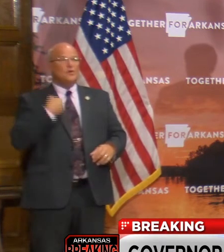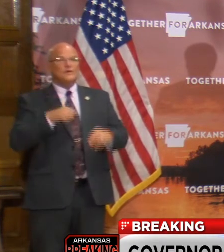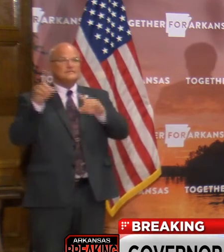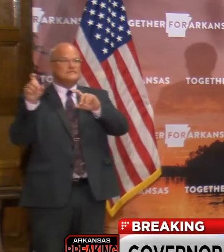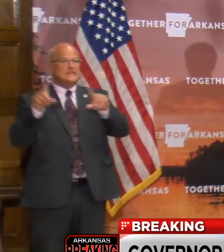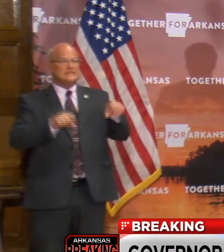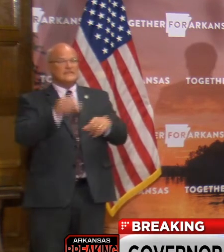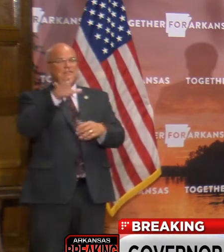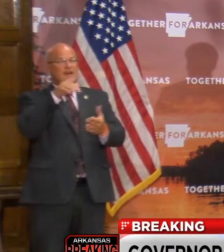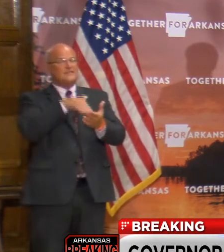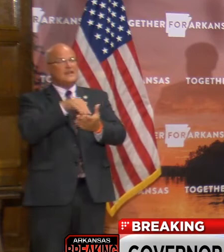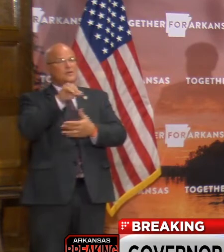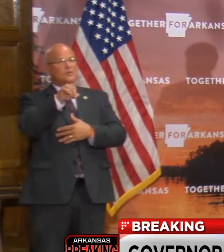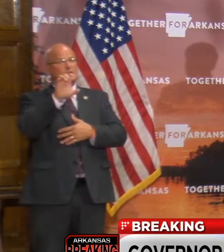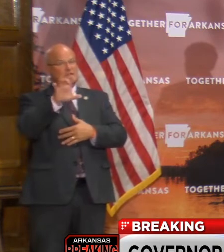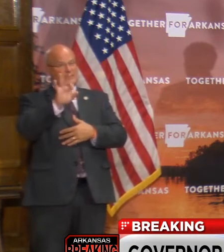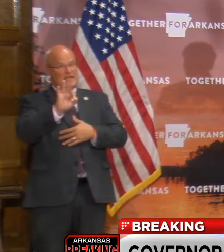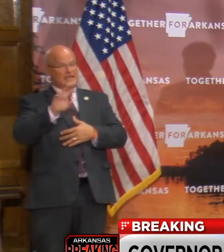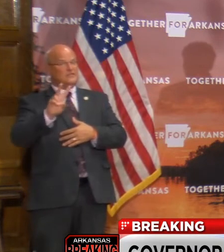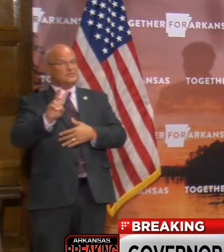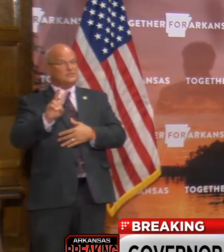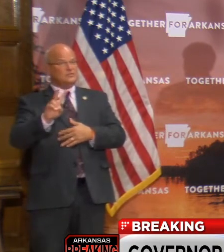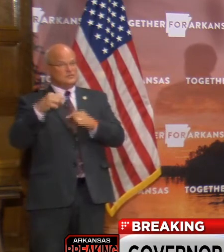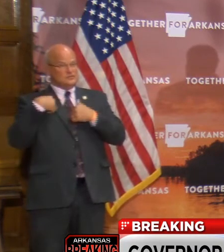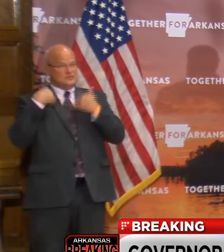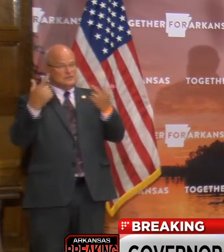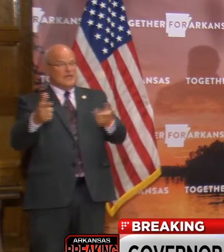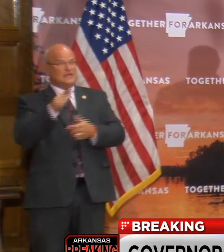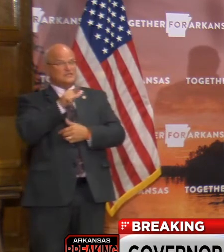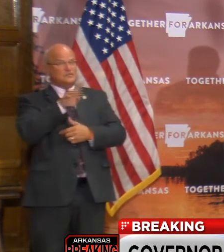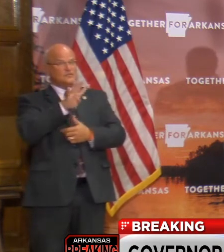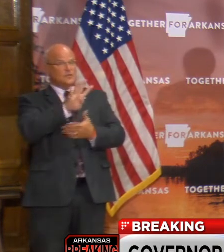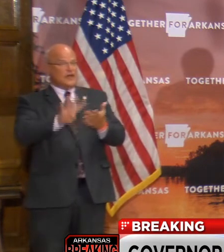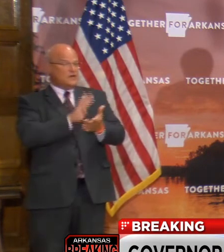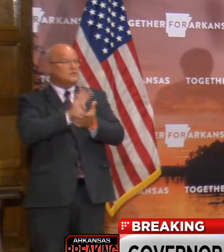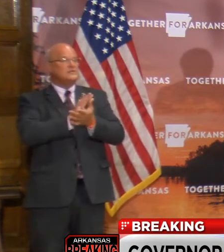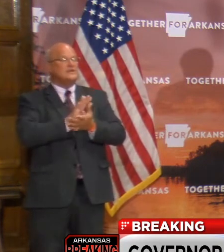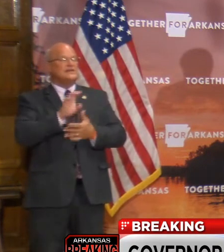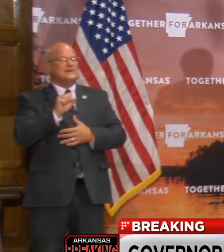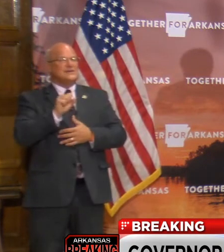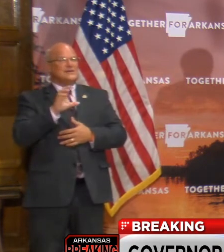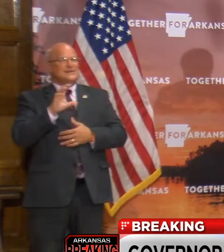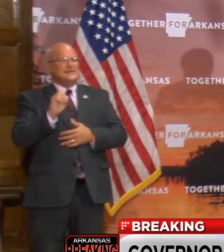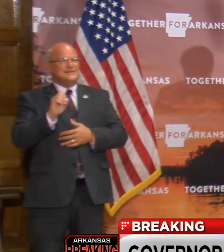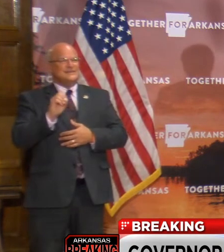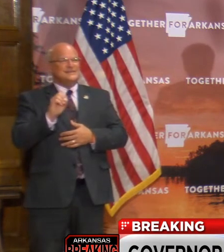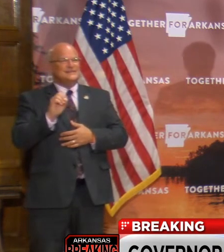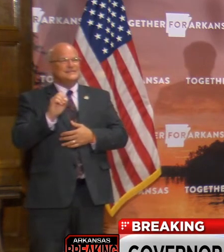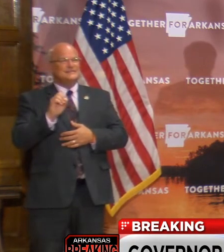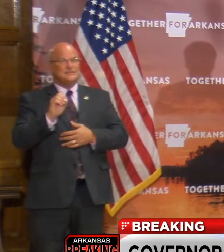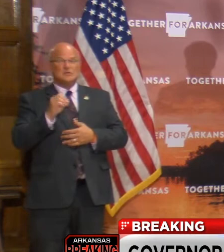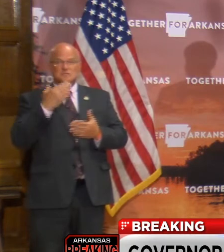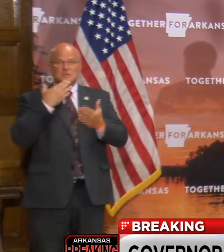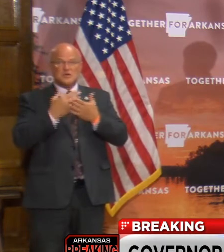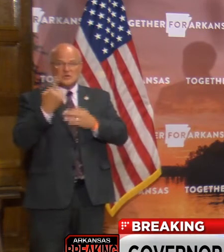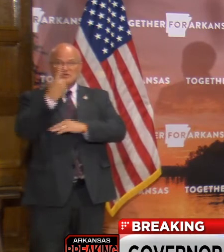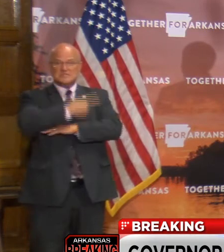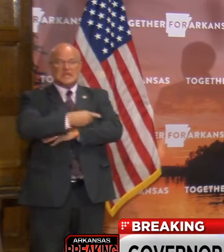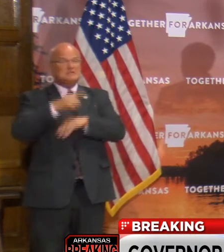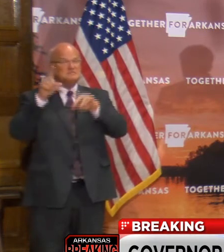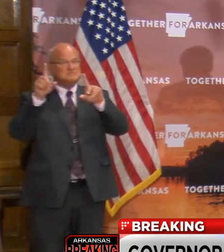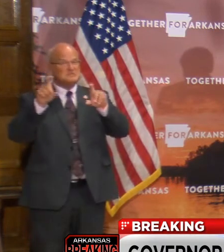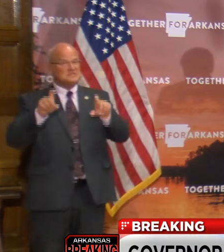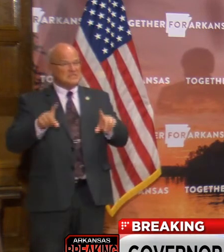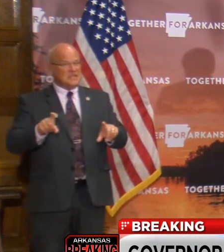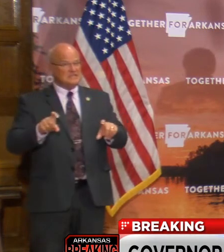tested 5,192 over the last 24 hours, so a pretty good day in testing